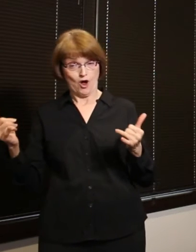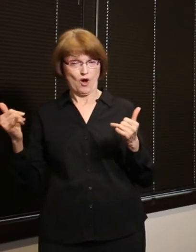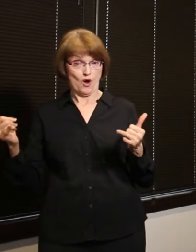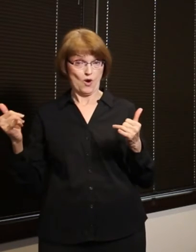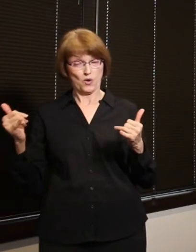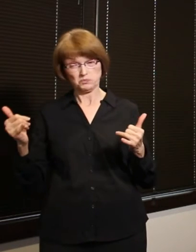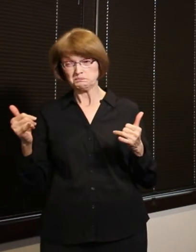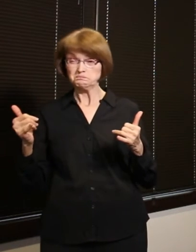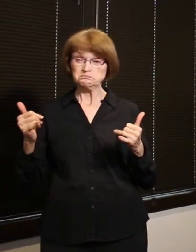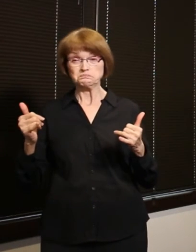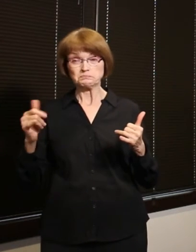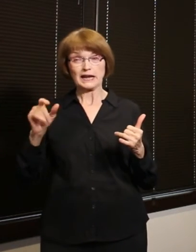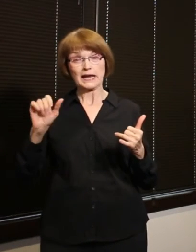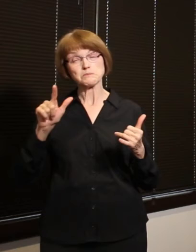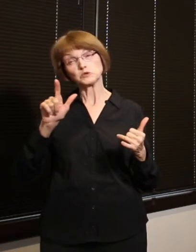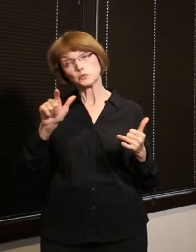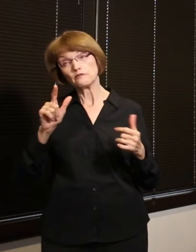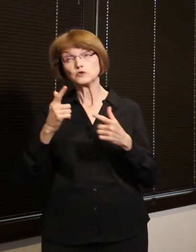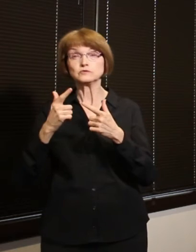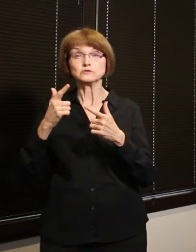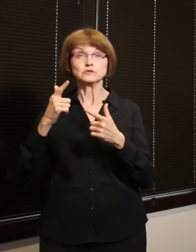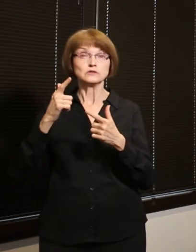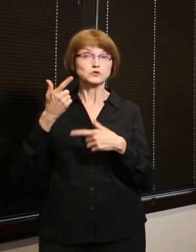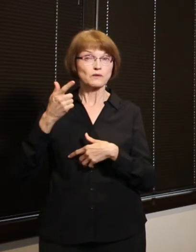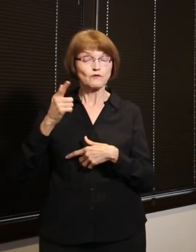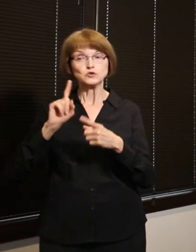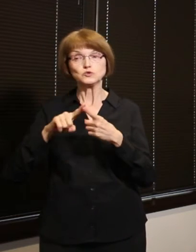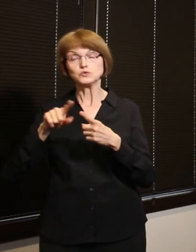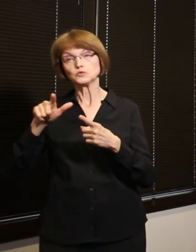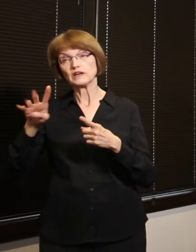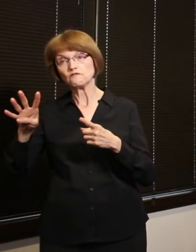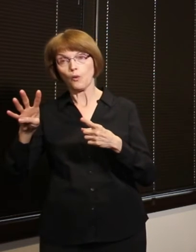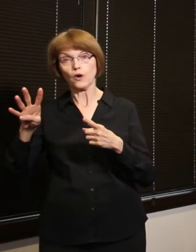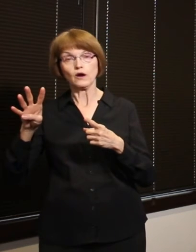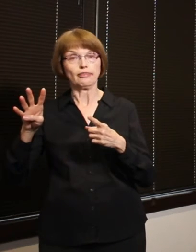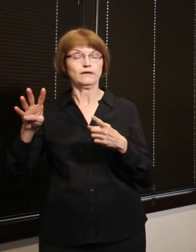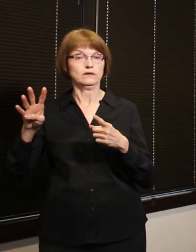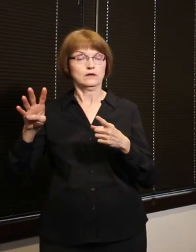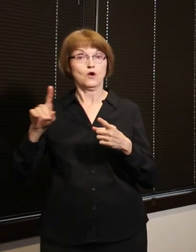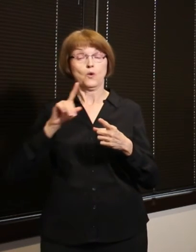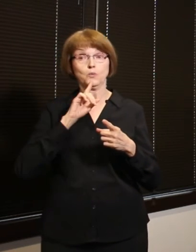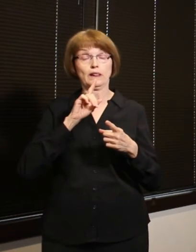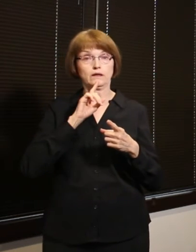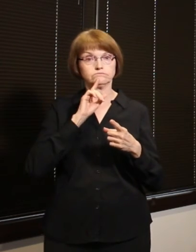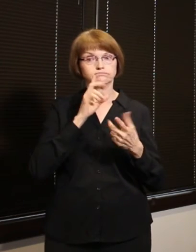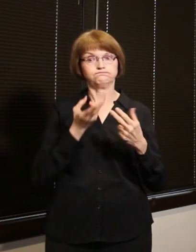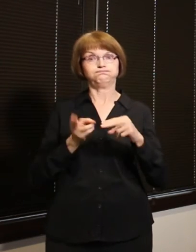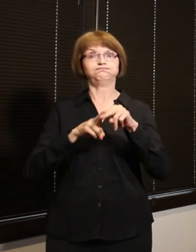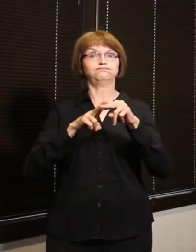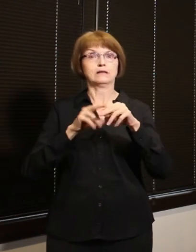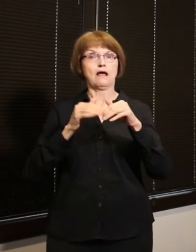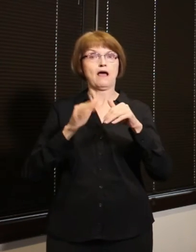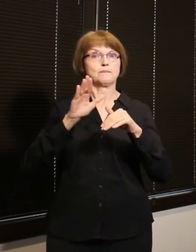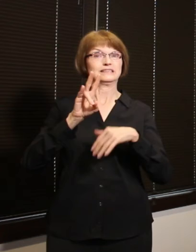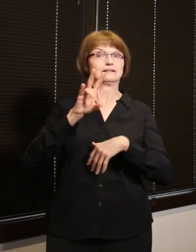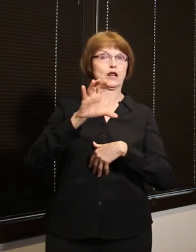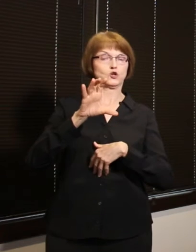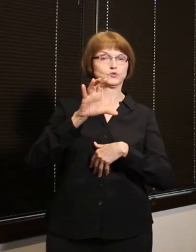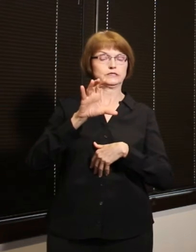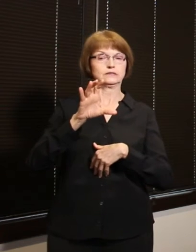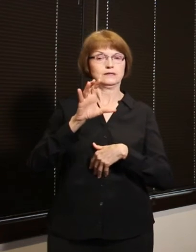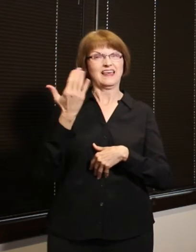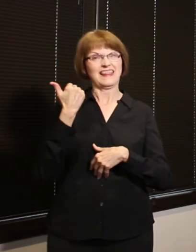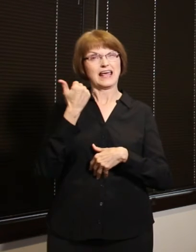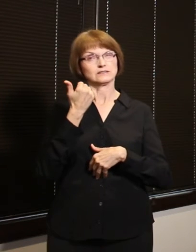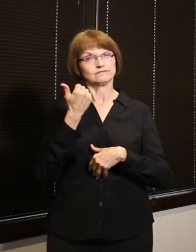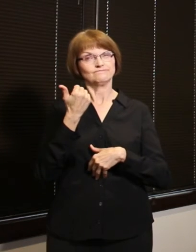until around the 21st through the 24th. On that 7-day moving average, it was higher than 700. It's been down a little bit over the